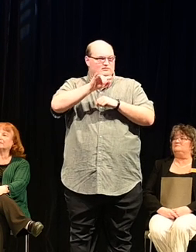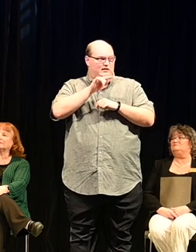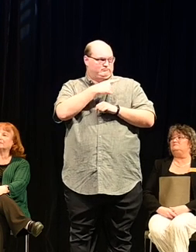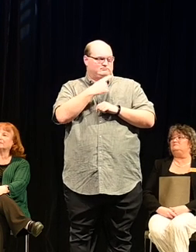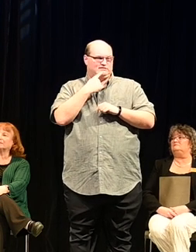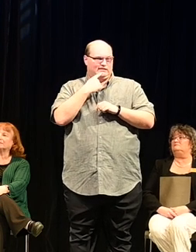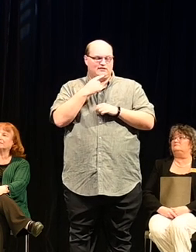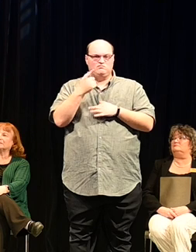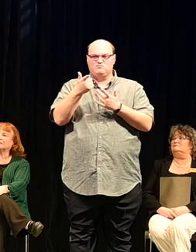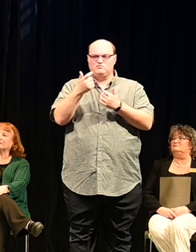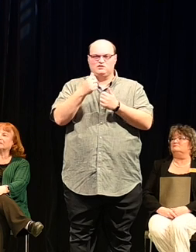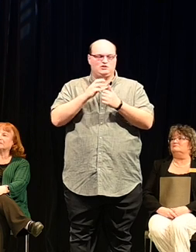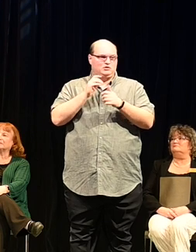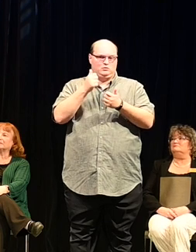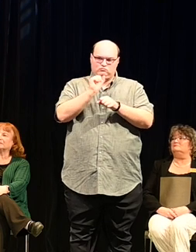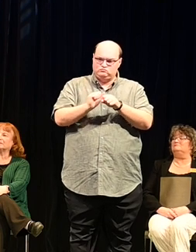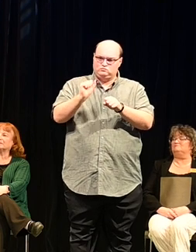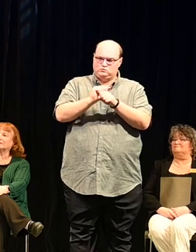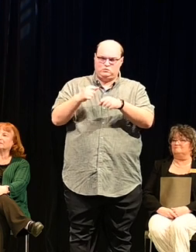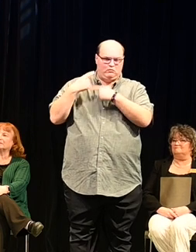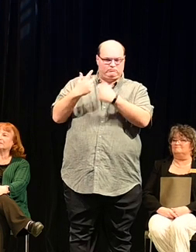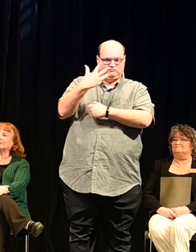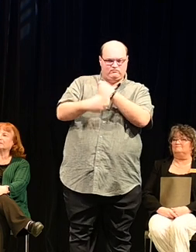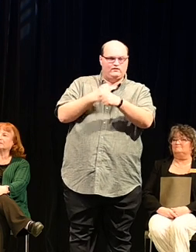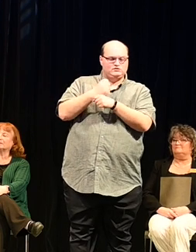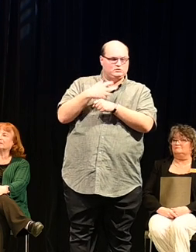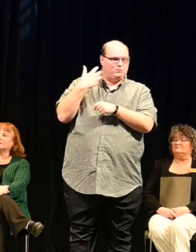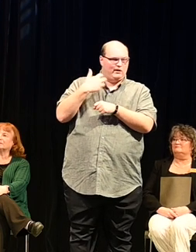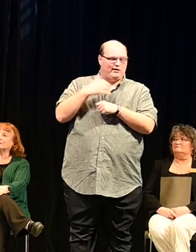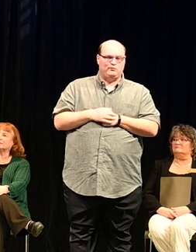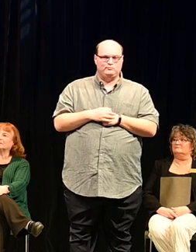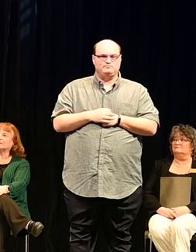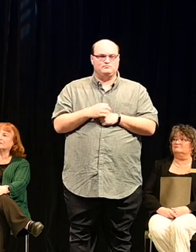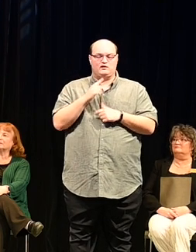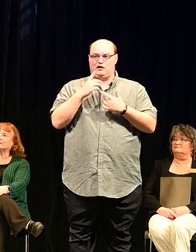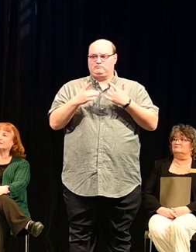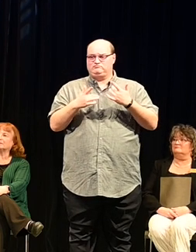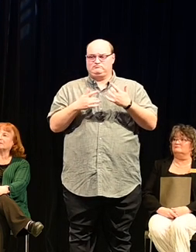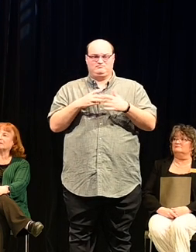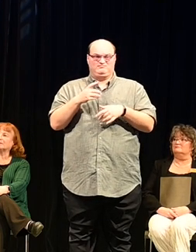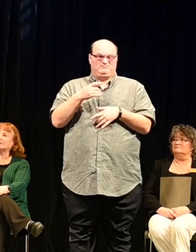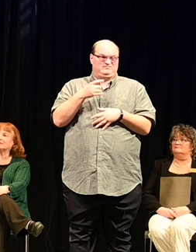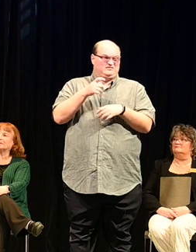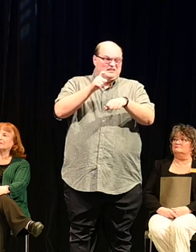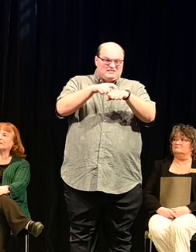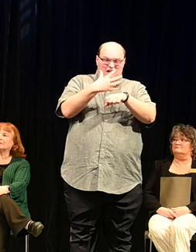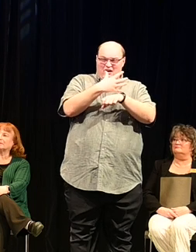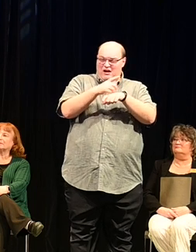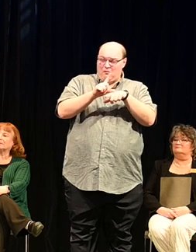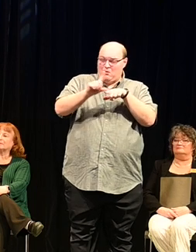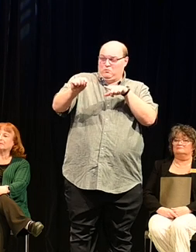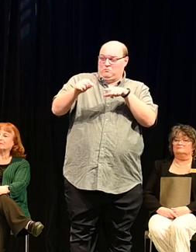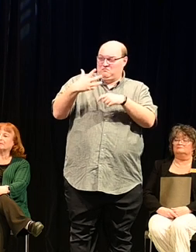said. You all went through a lot in the past 5 years. And I can hardly believe that it's been 5 years since I was standing in front of all of